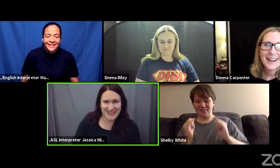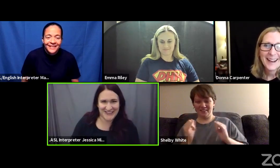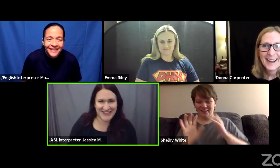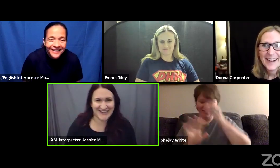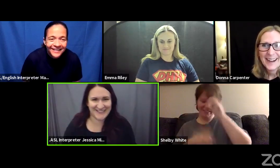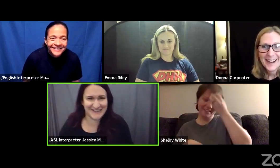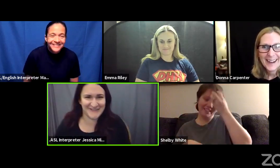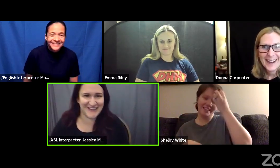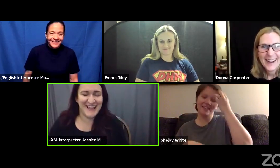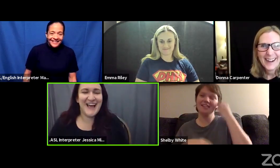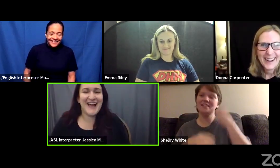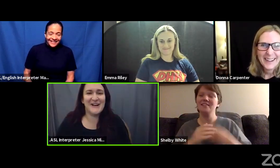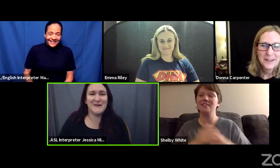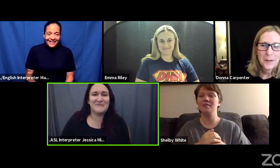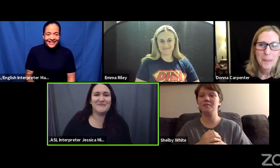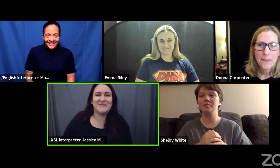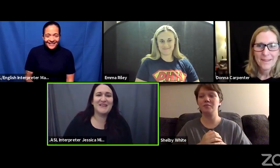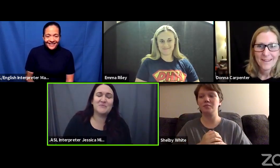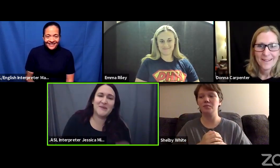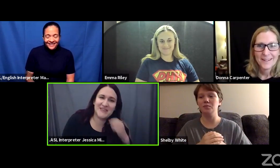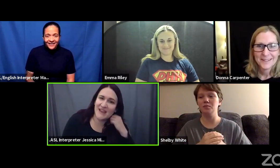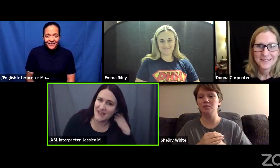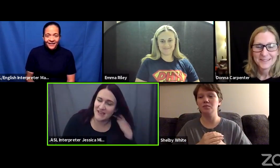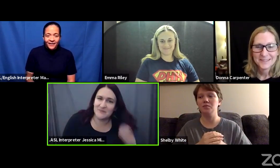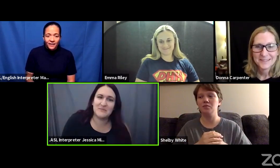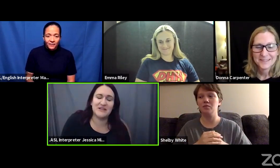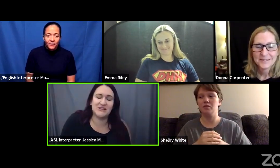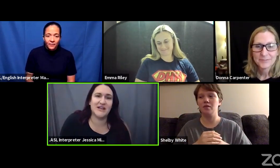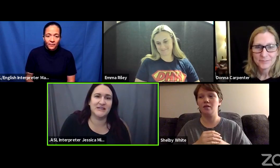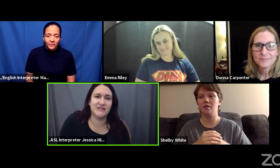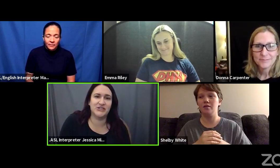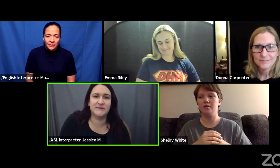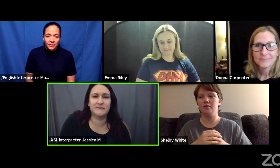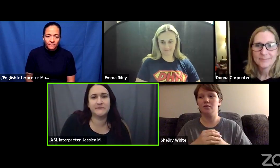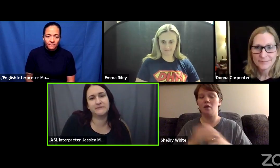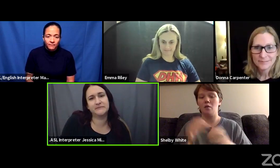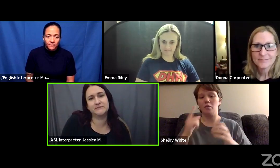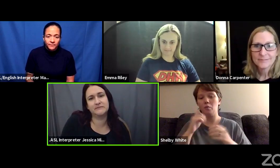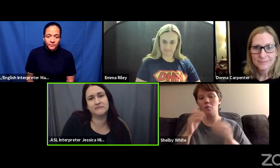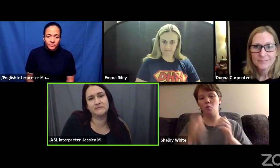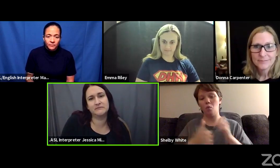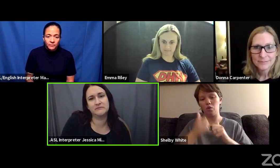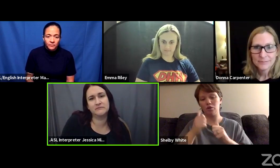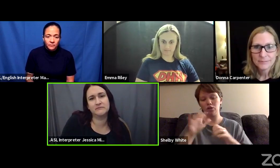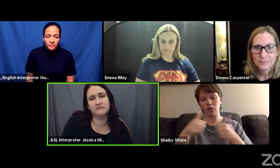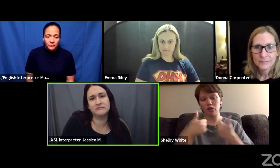think I should add that in there, but that can be a challenge.